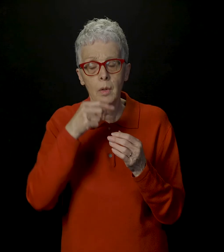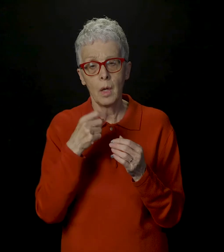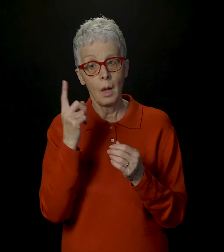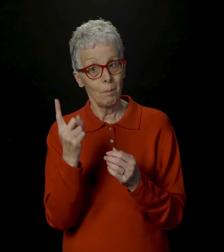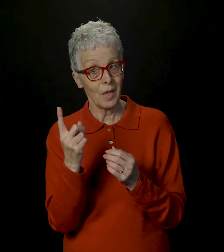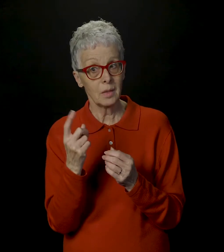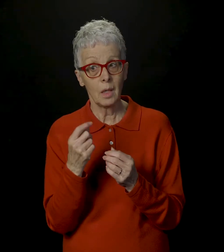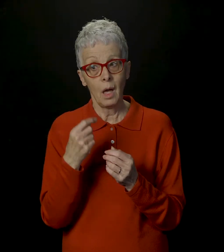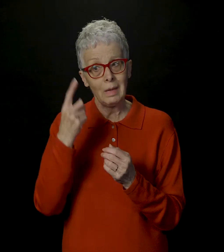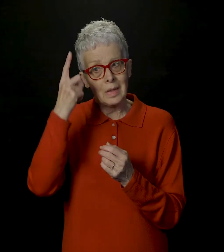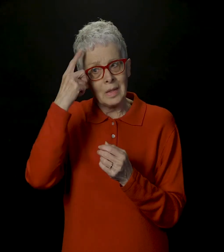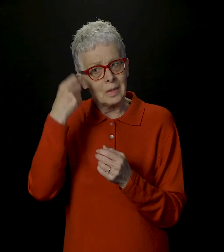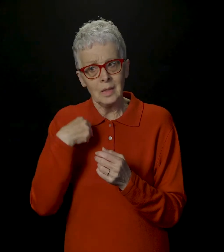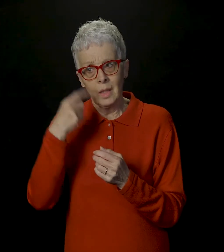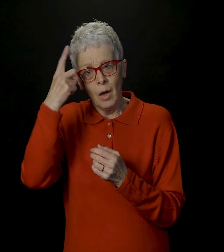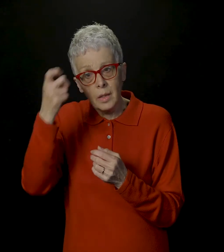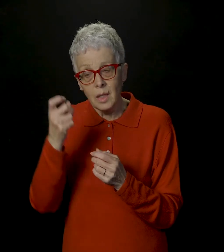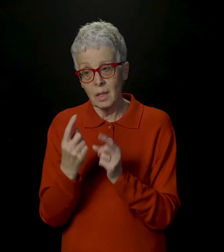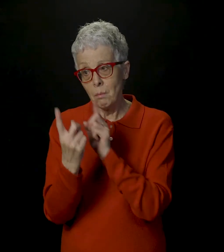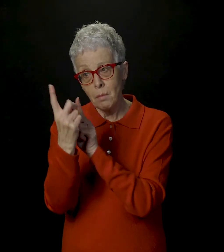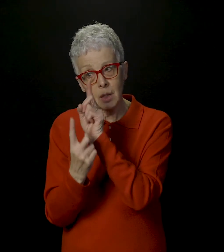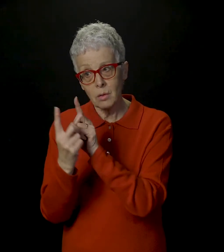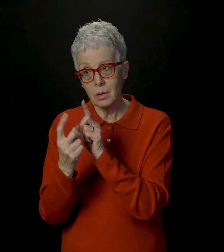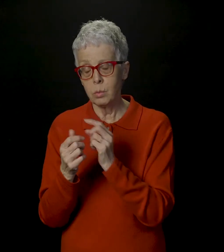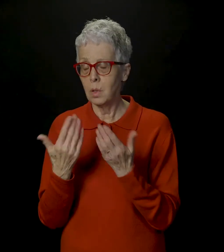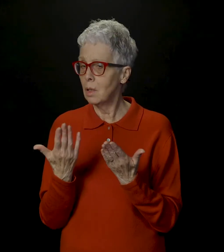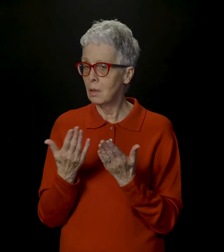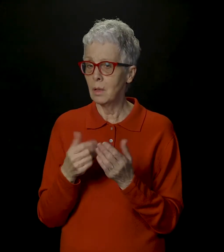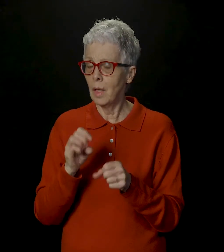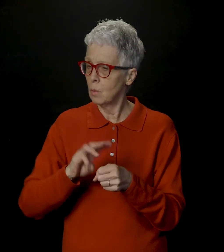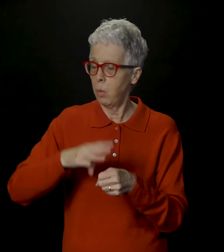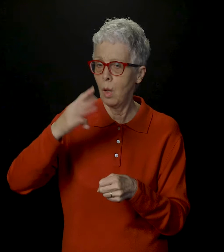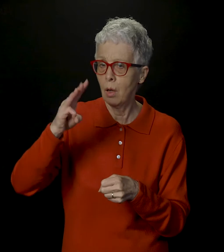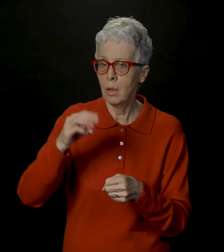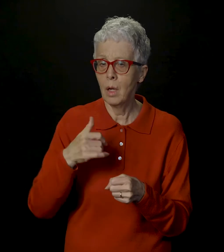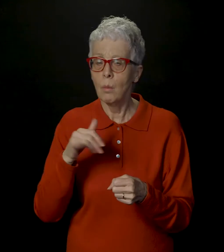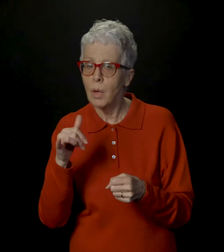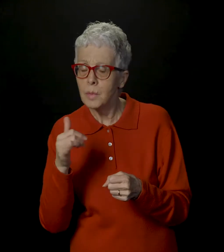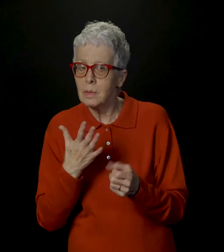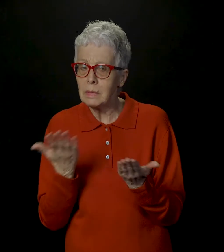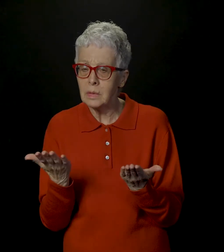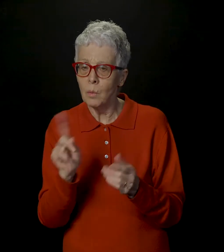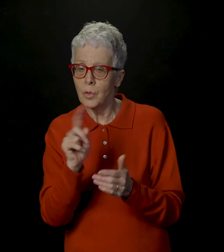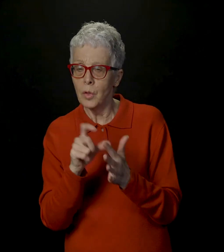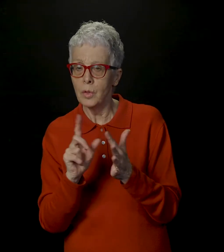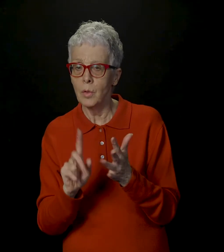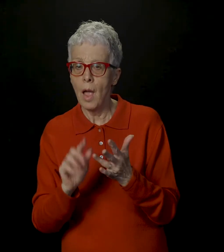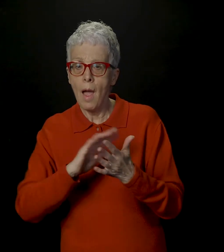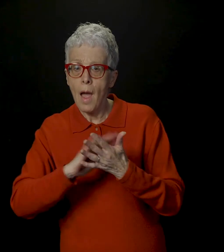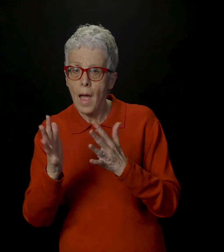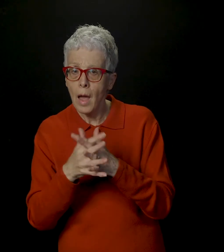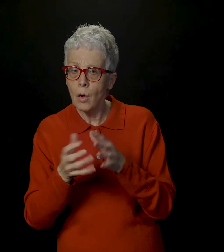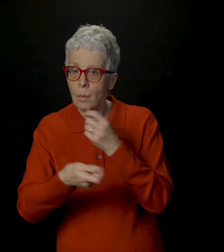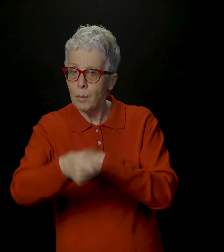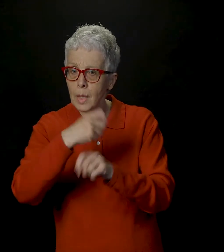Mentoring sounds Pretty formal You know So I guess The question The following question At least in my mind Maybe for others as well Is you know How